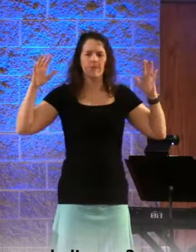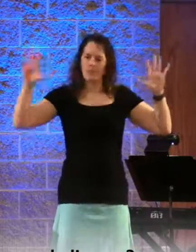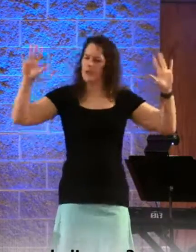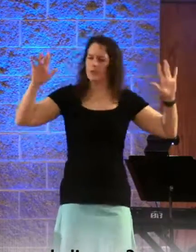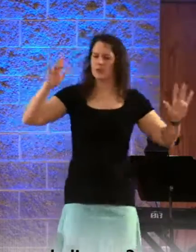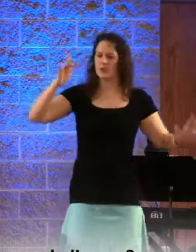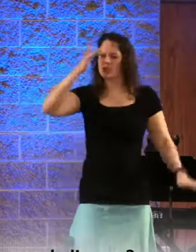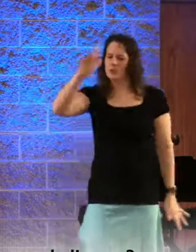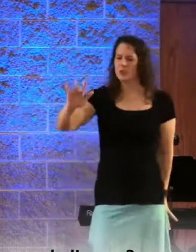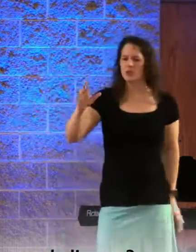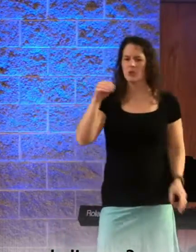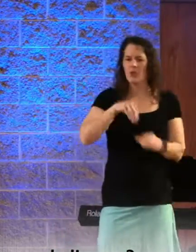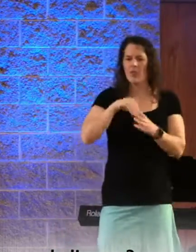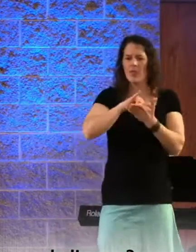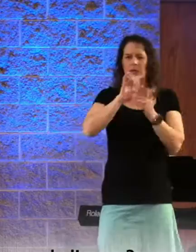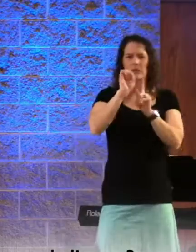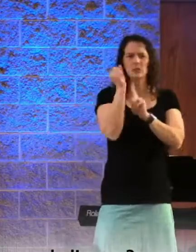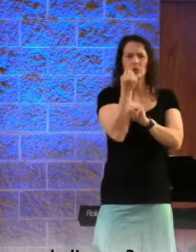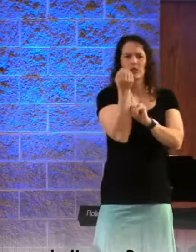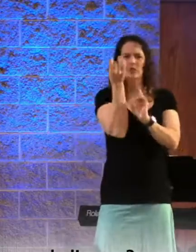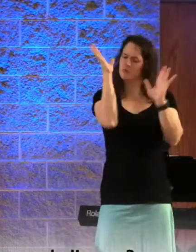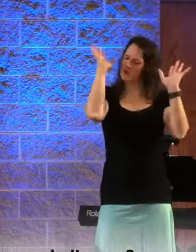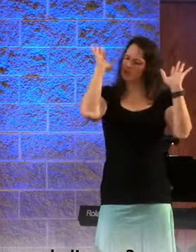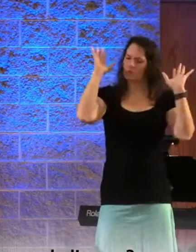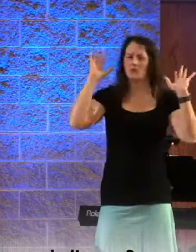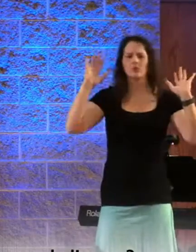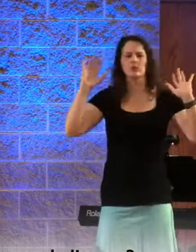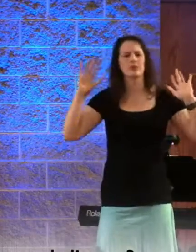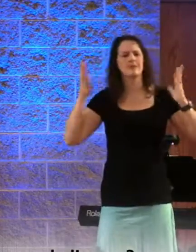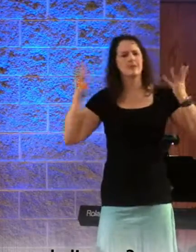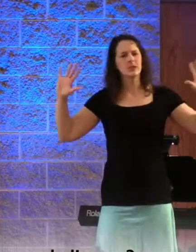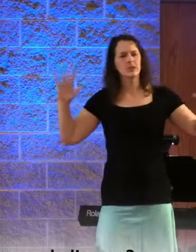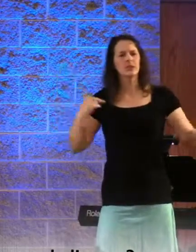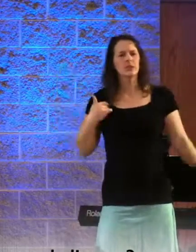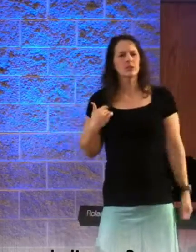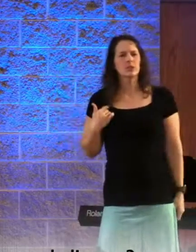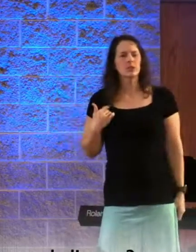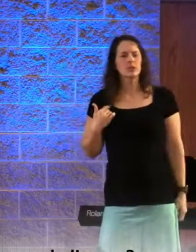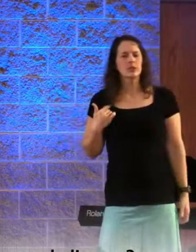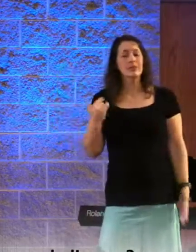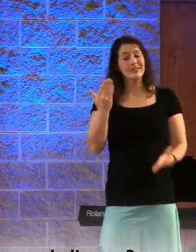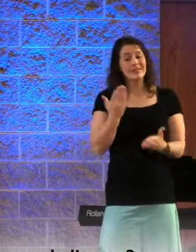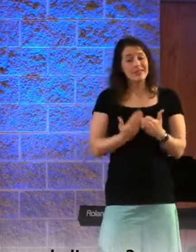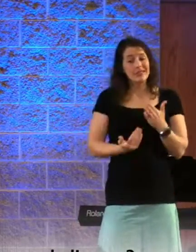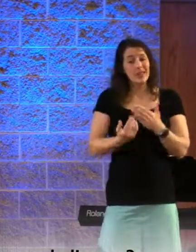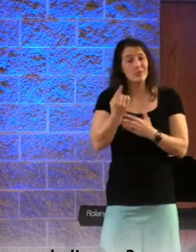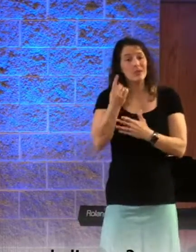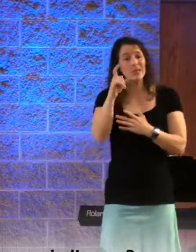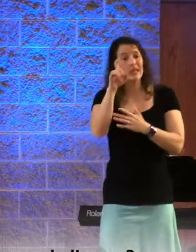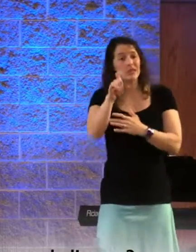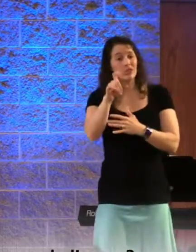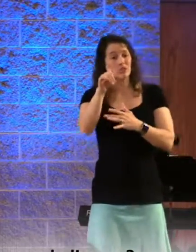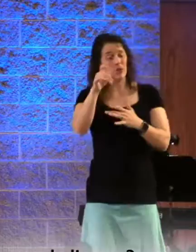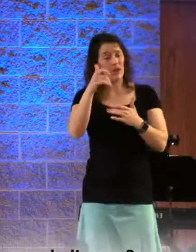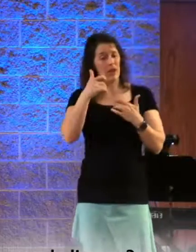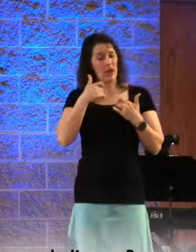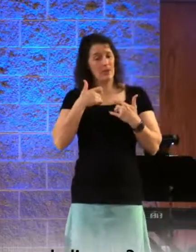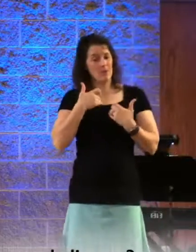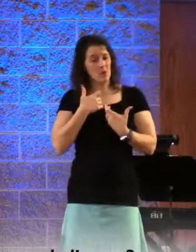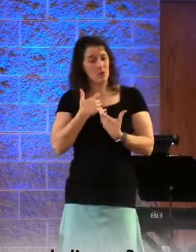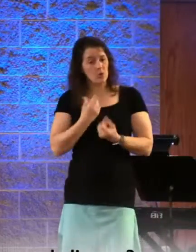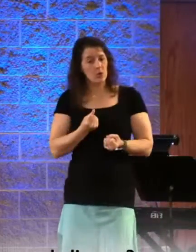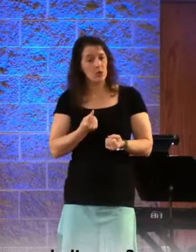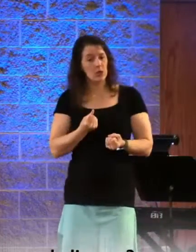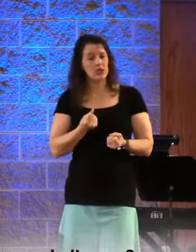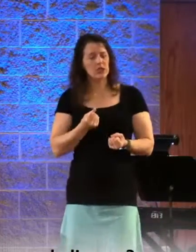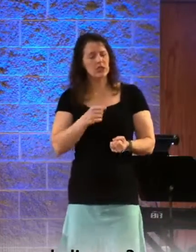that awful situation that we are in. And somebody has to have the moral courage to stand up and say to us in